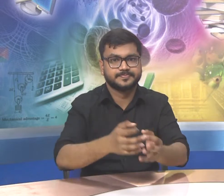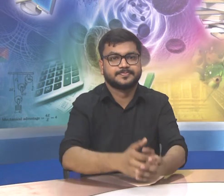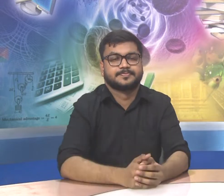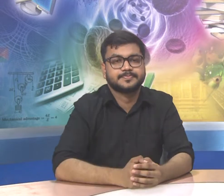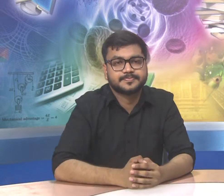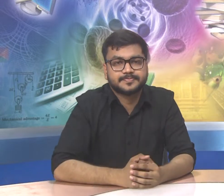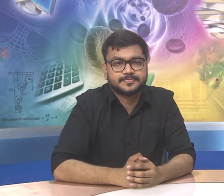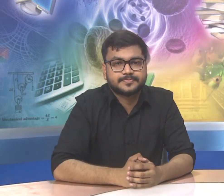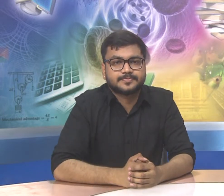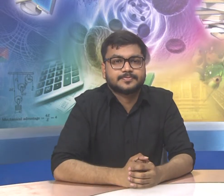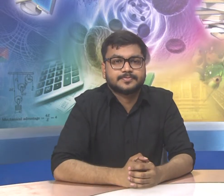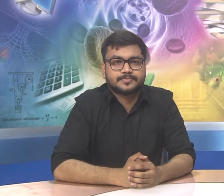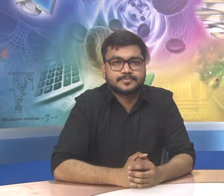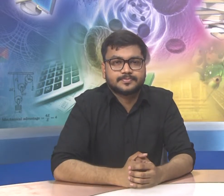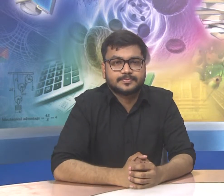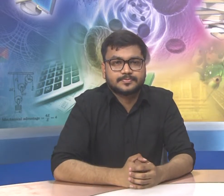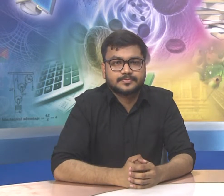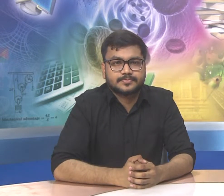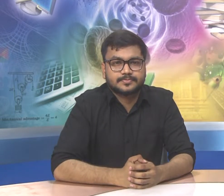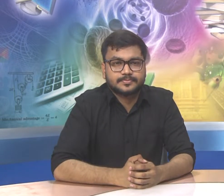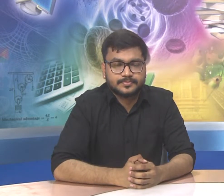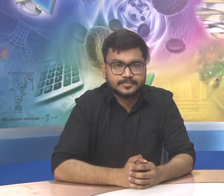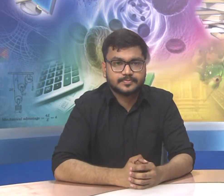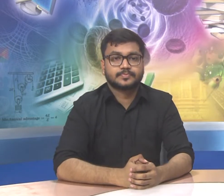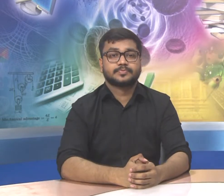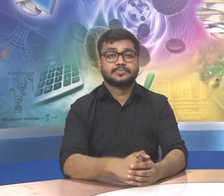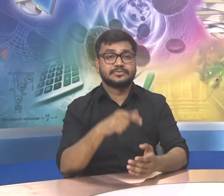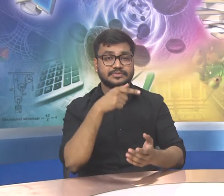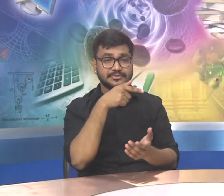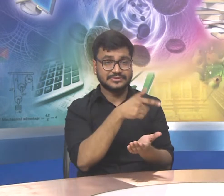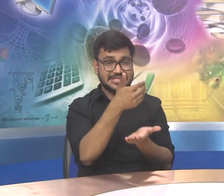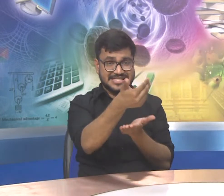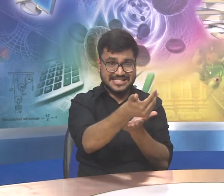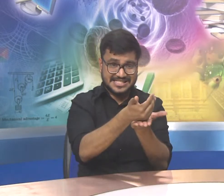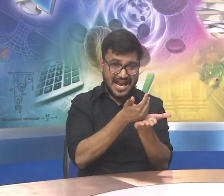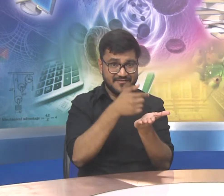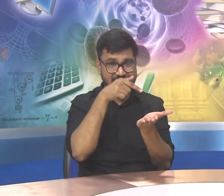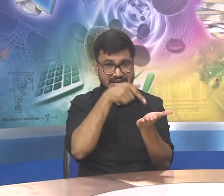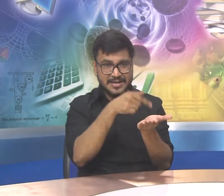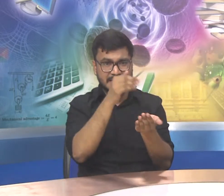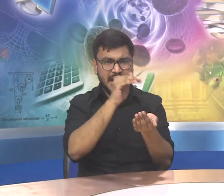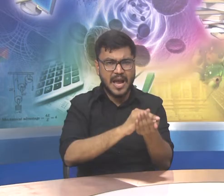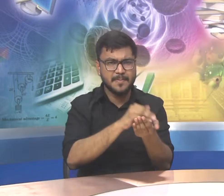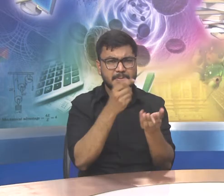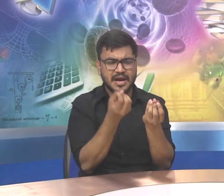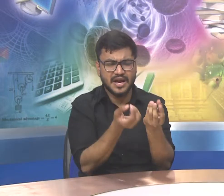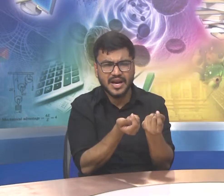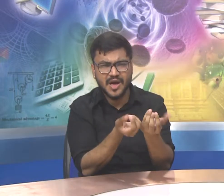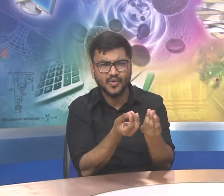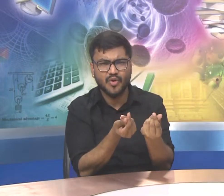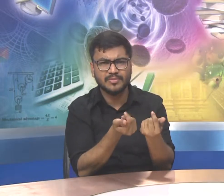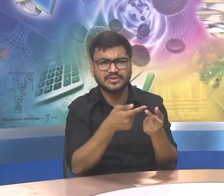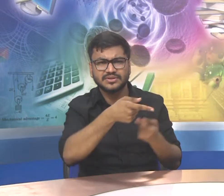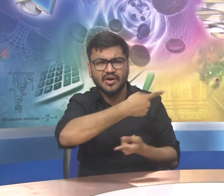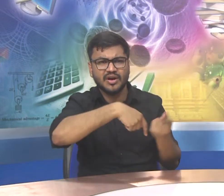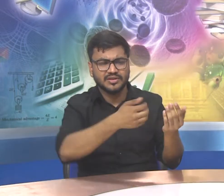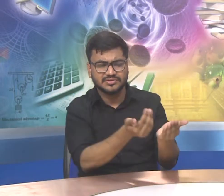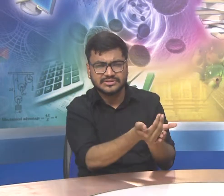And next is recurring deposit account. Now first we will look what is